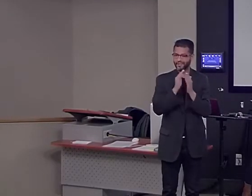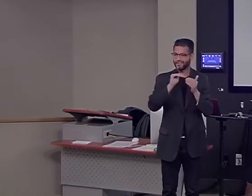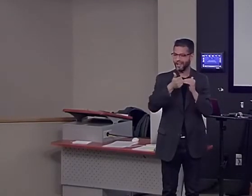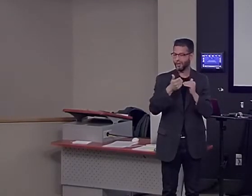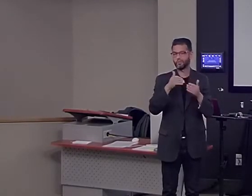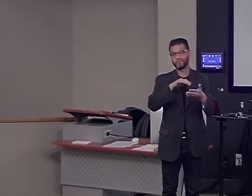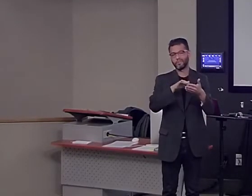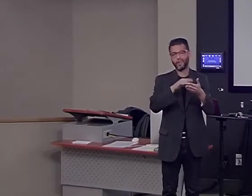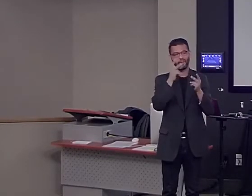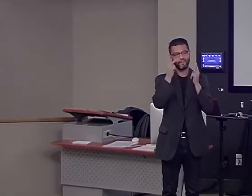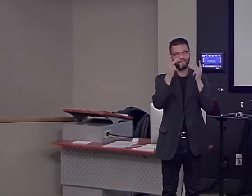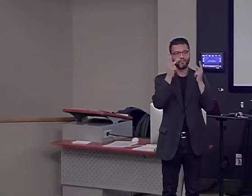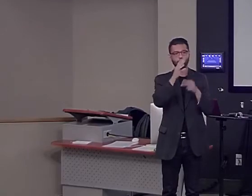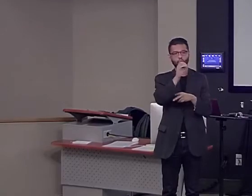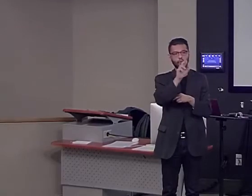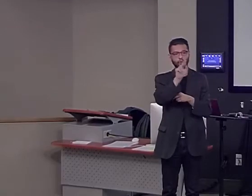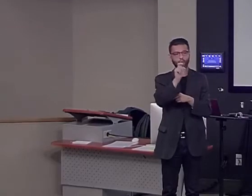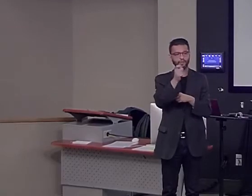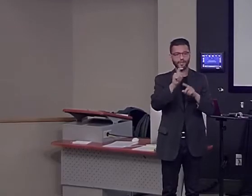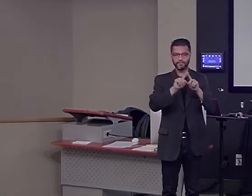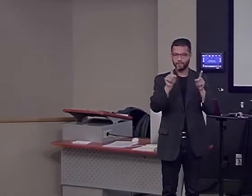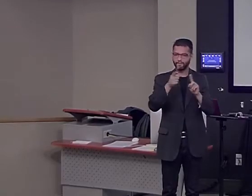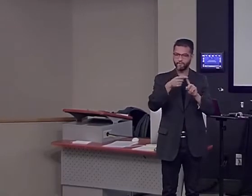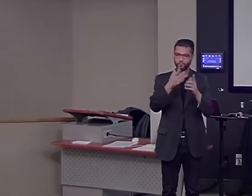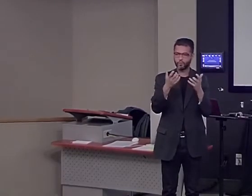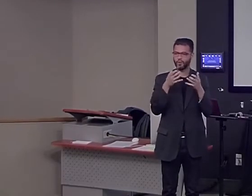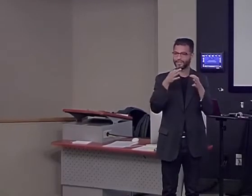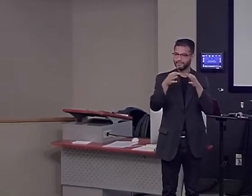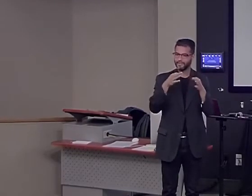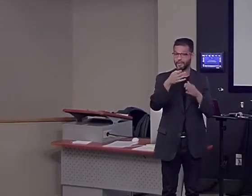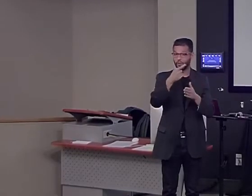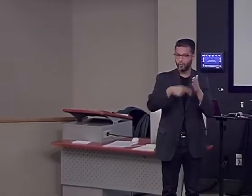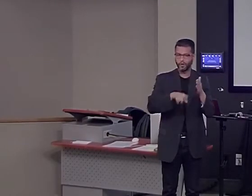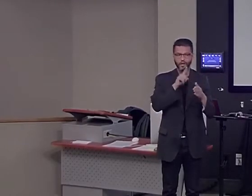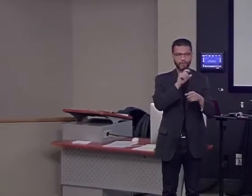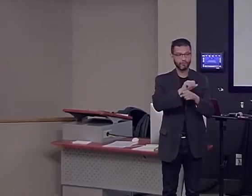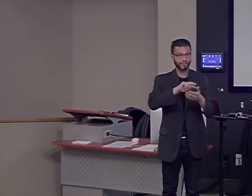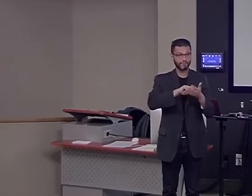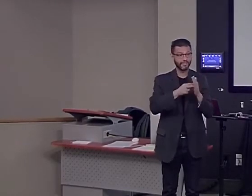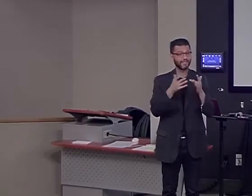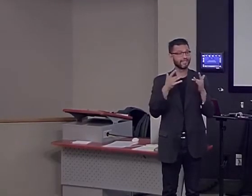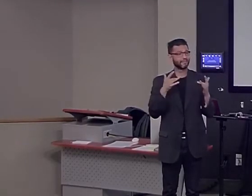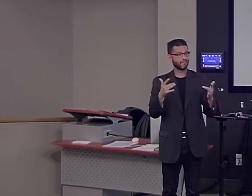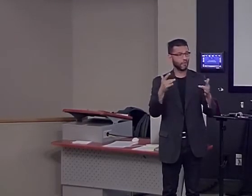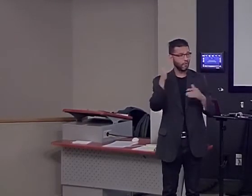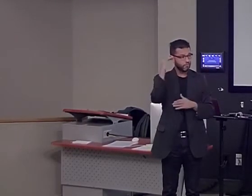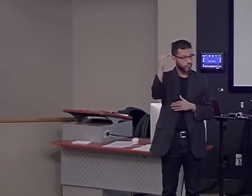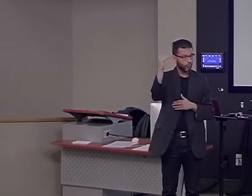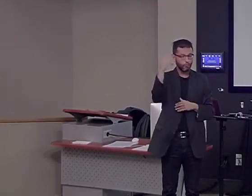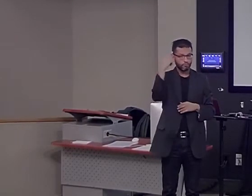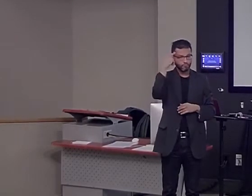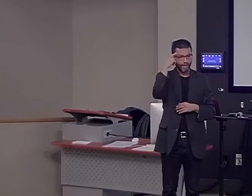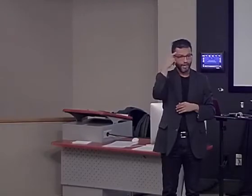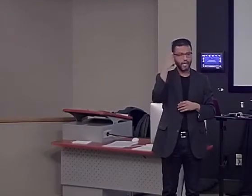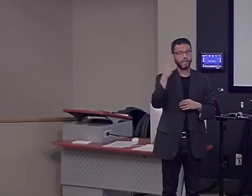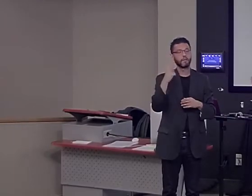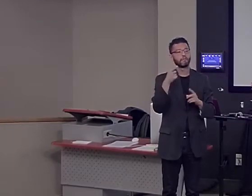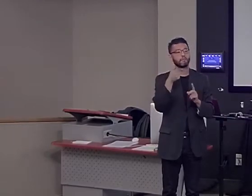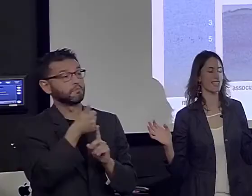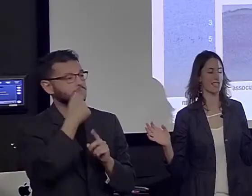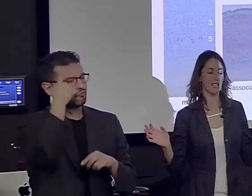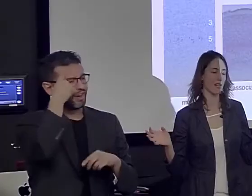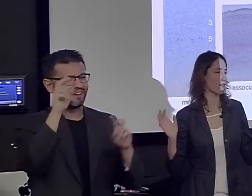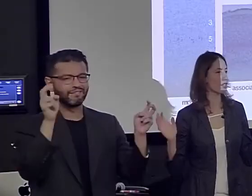cortex. But first, I want to kind of explain what I mean here. So in a typical adult brain, the brain is not a